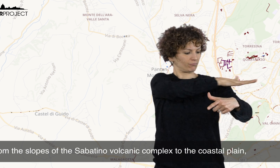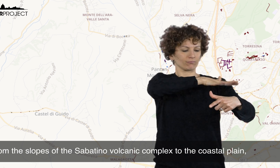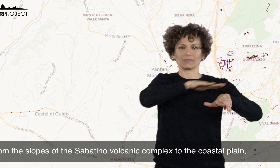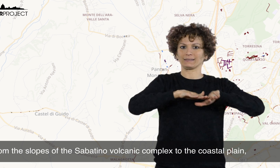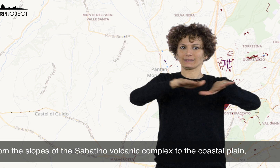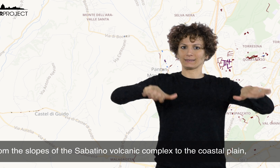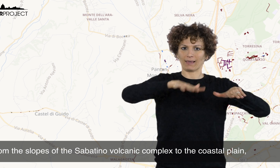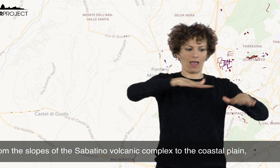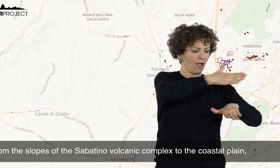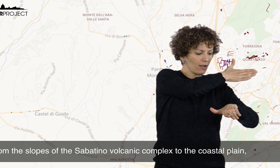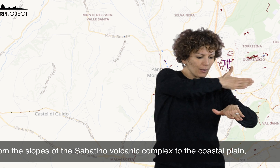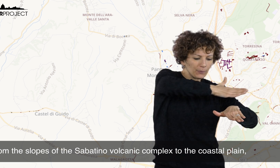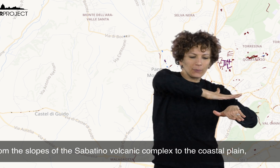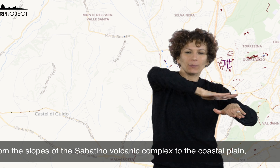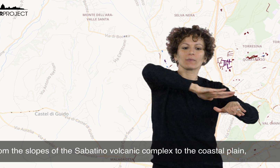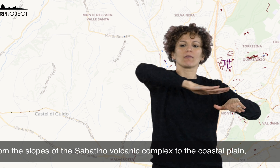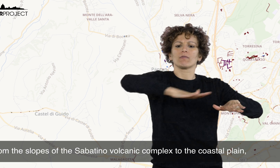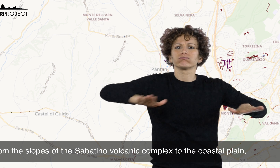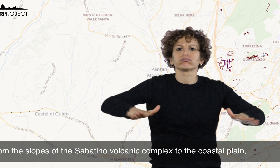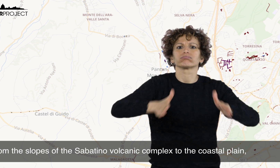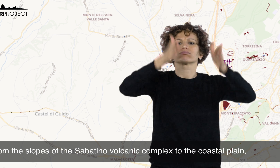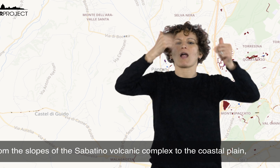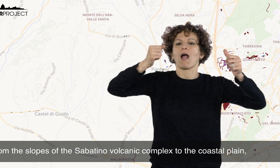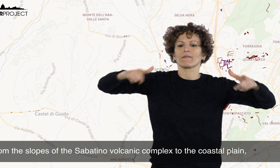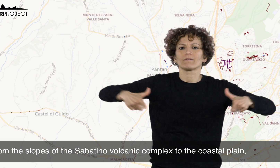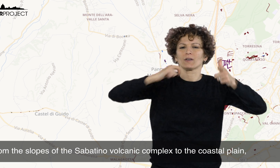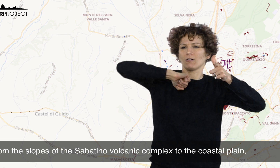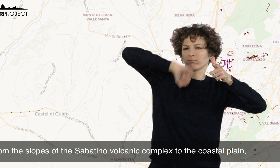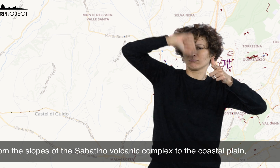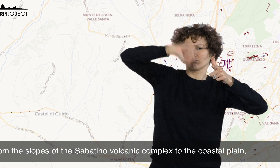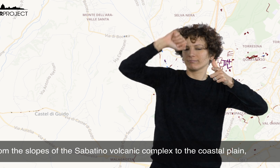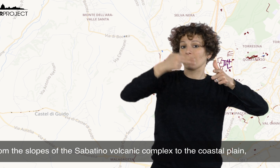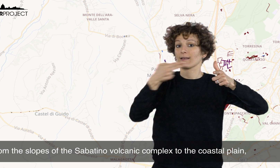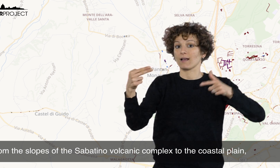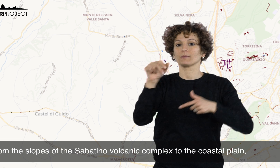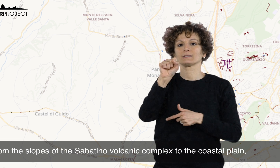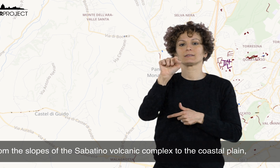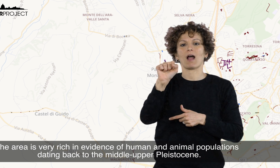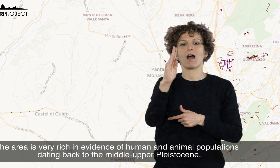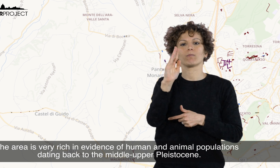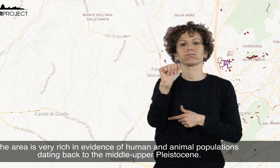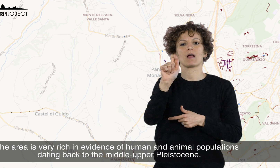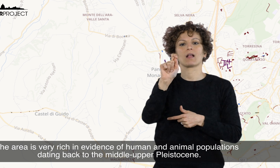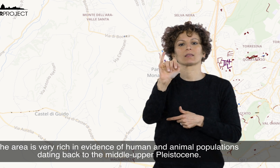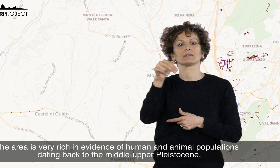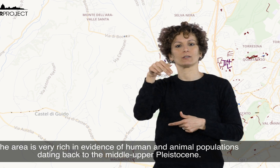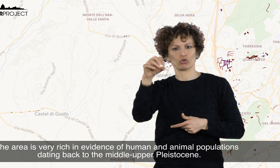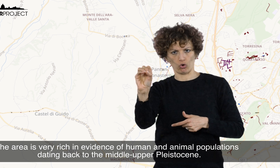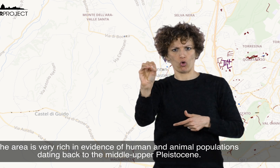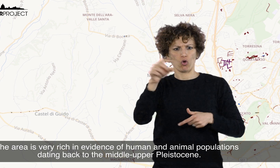From the slopes of the Sabatino volcanic complex to the coastal plain, the area is very rich in evidence